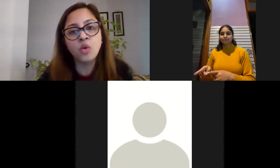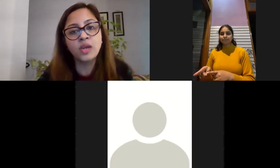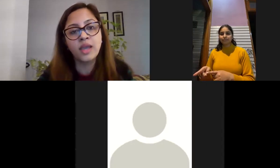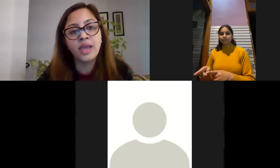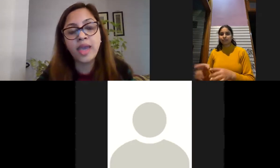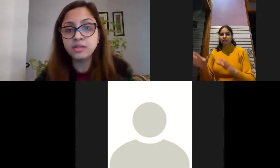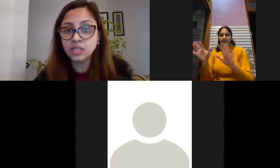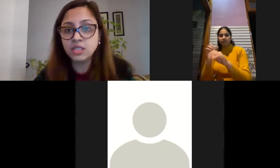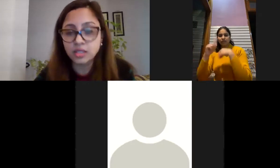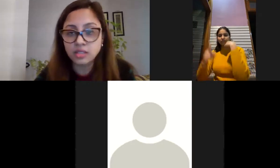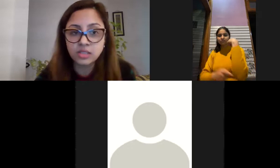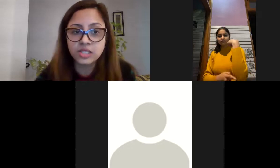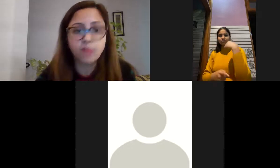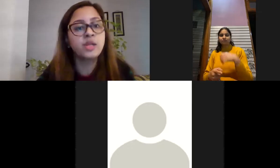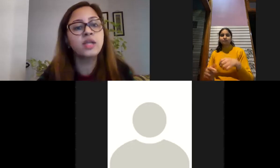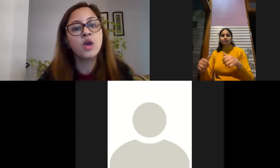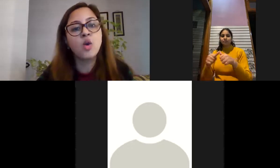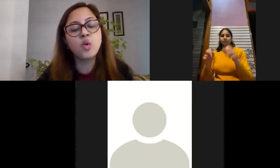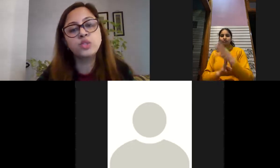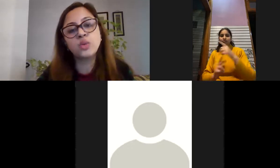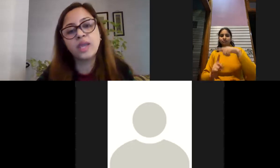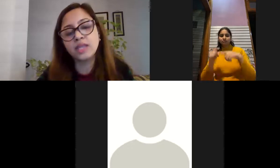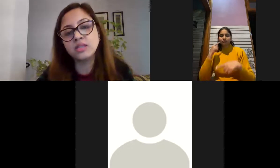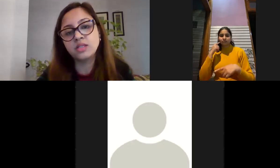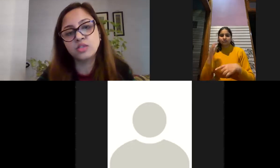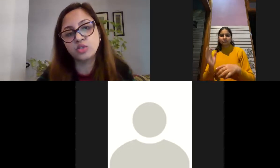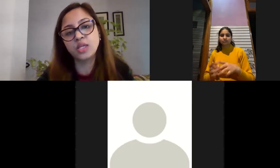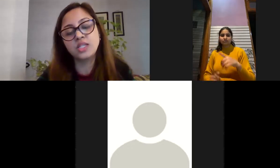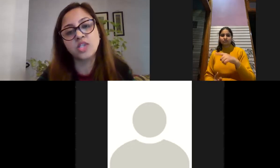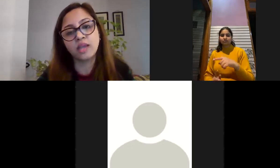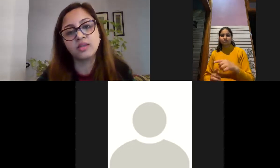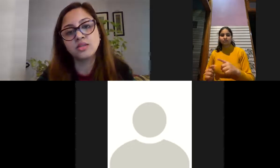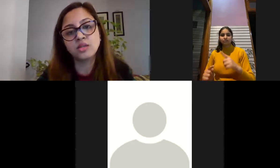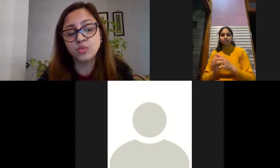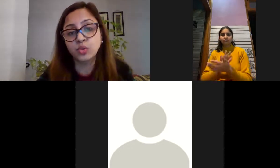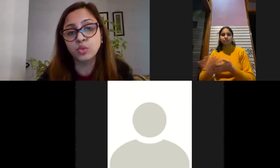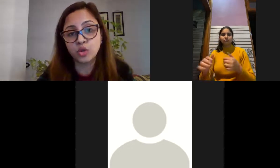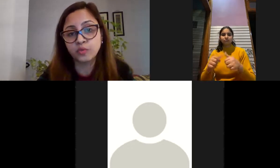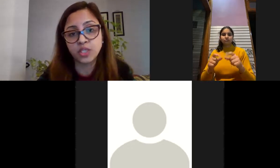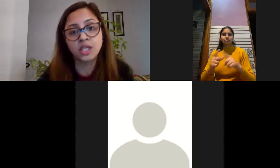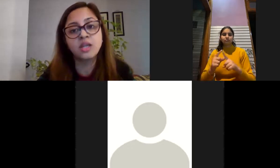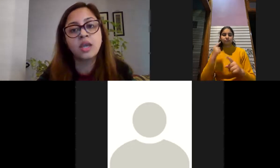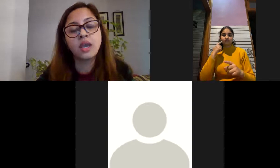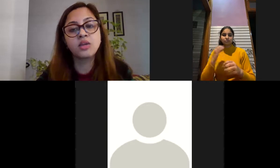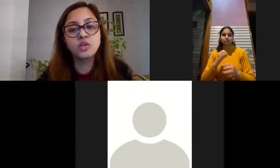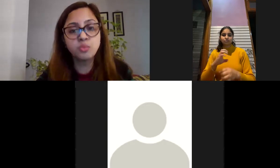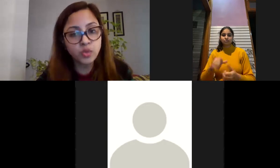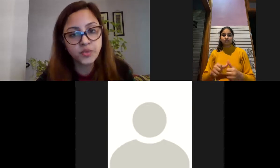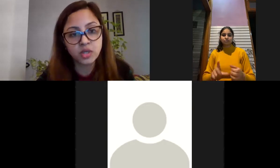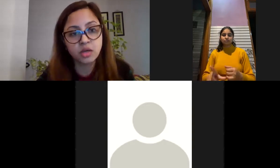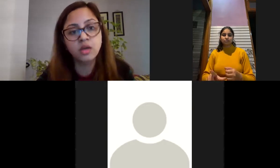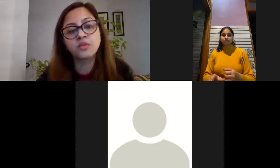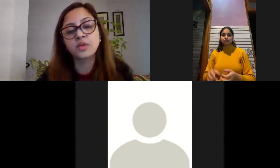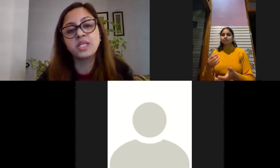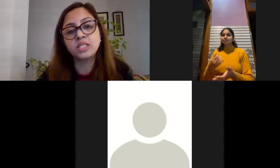of all antithetical doubling, also ends the straight-jacketed approach of Jane and